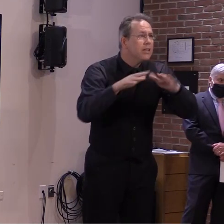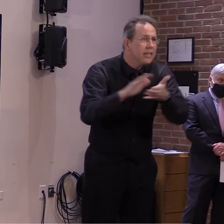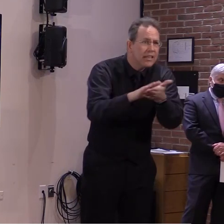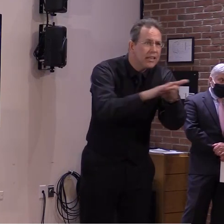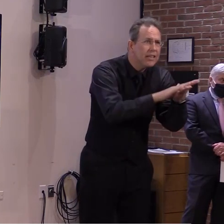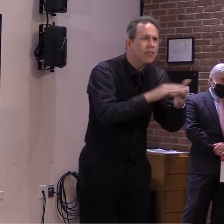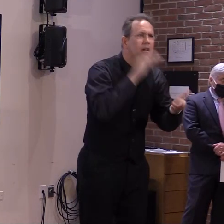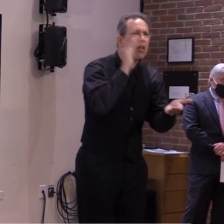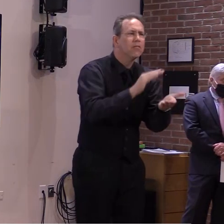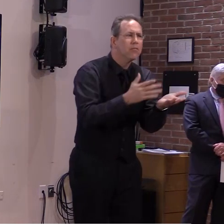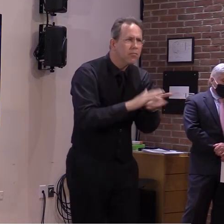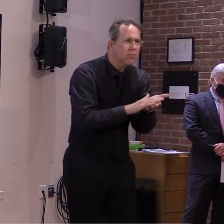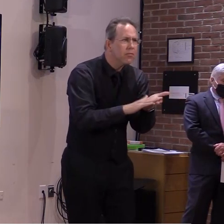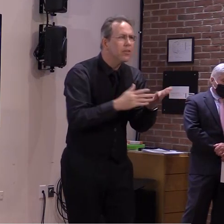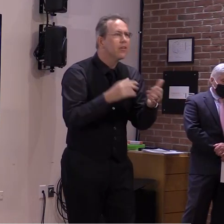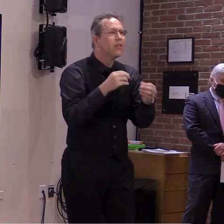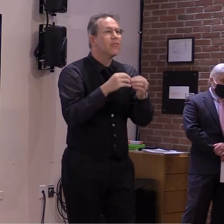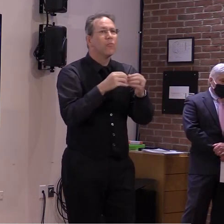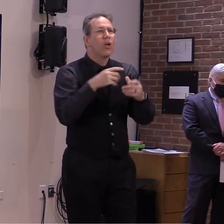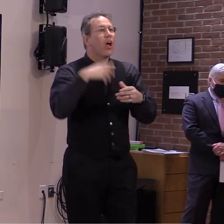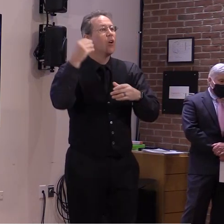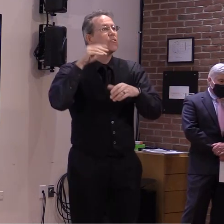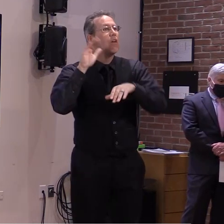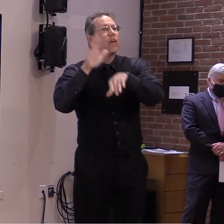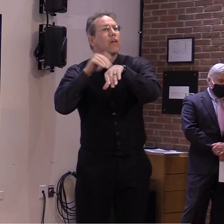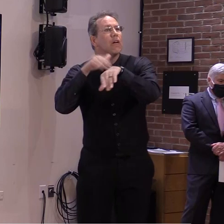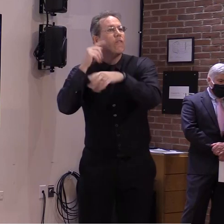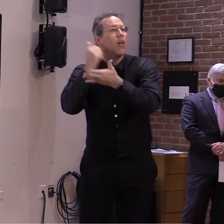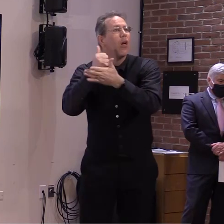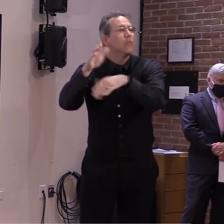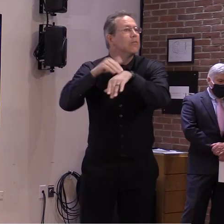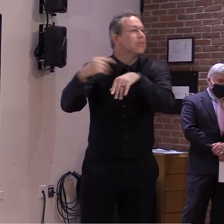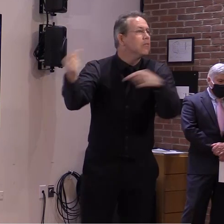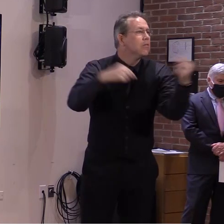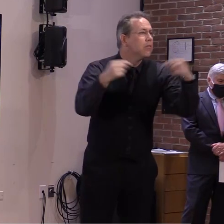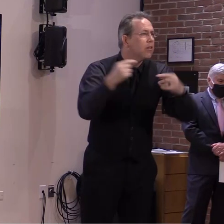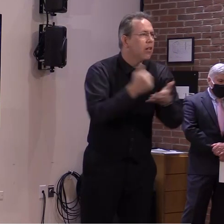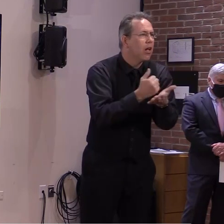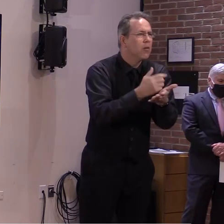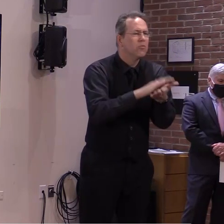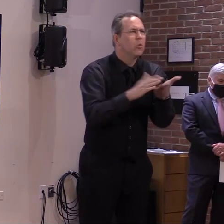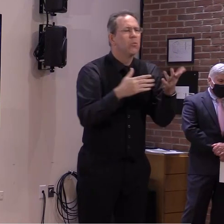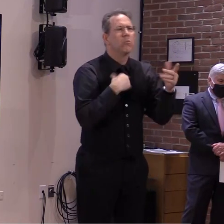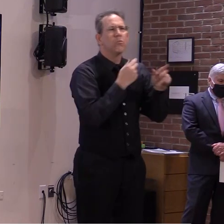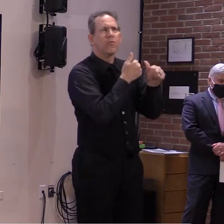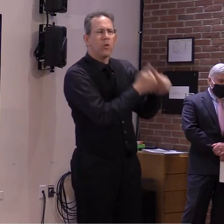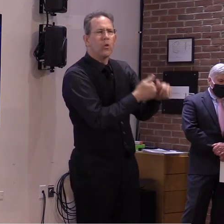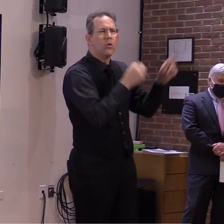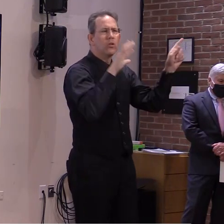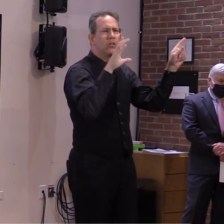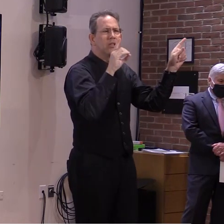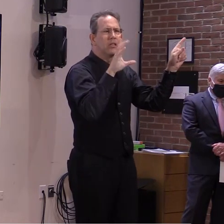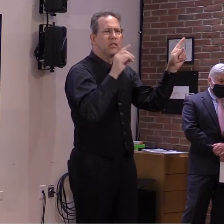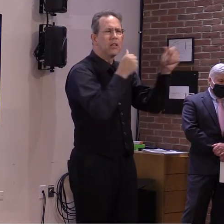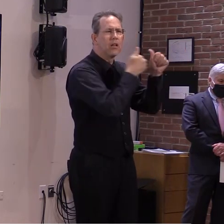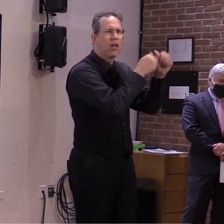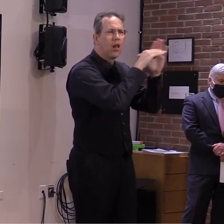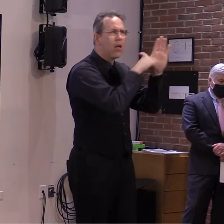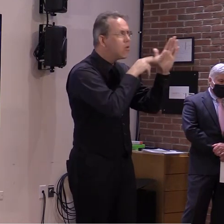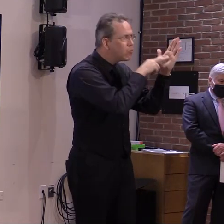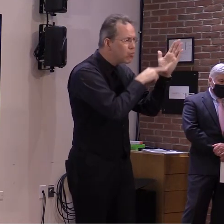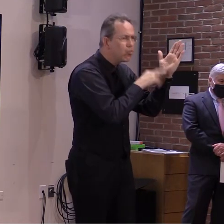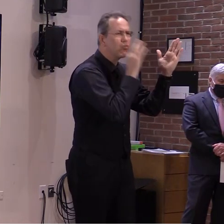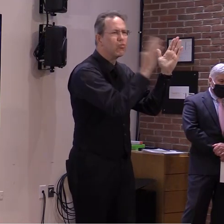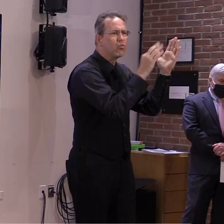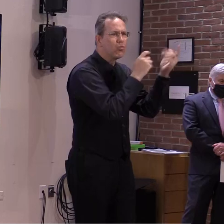external resources such as those provided by the CDC. In terms of CDC recommendations, we are shifting our